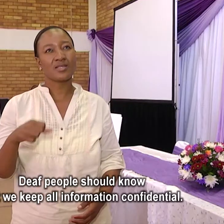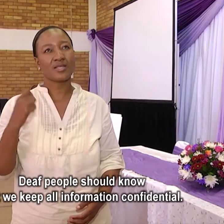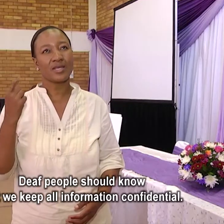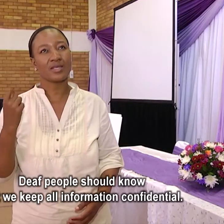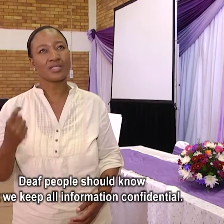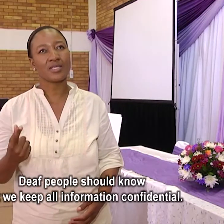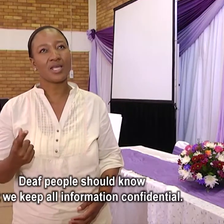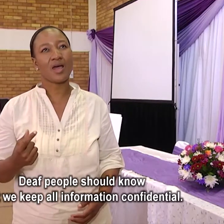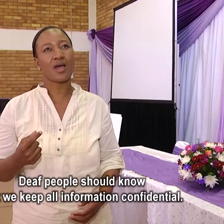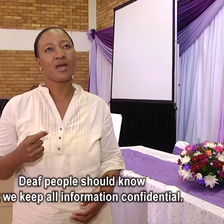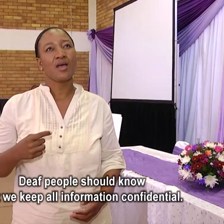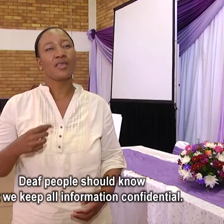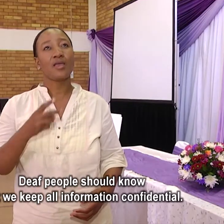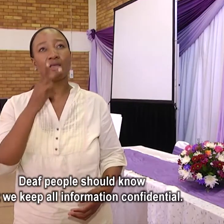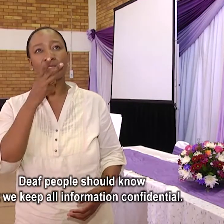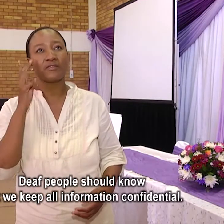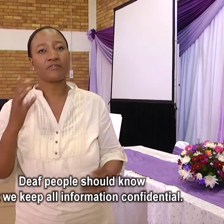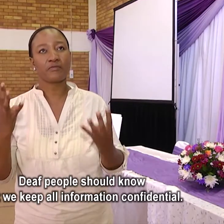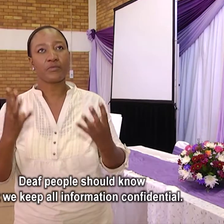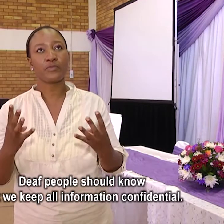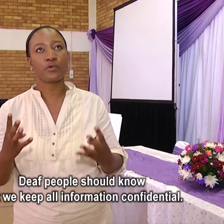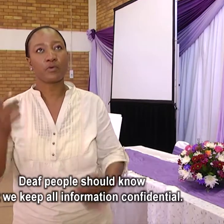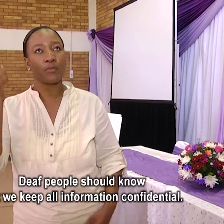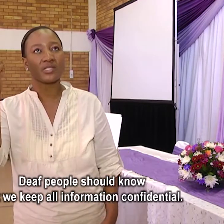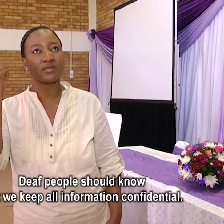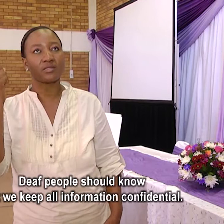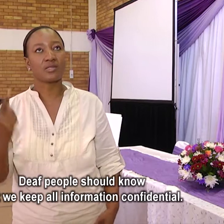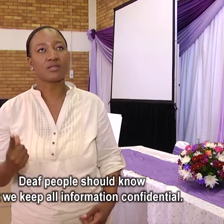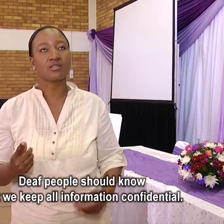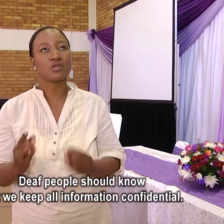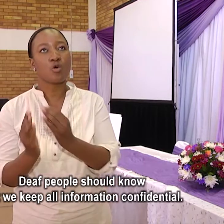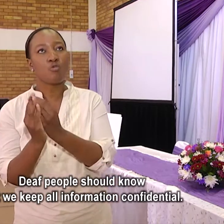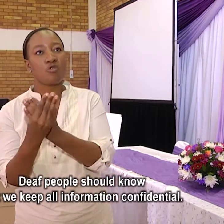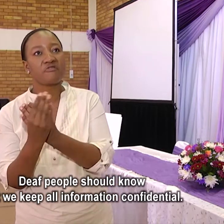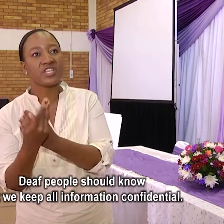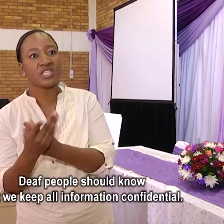Deaf people should know that we keep all information confidential.